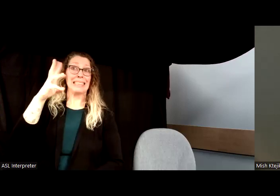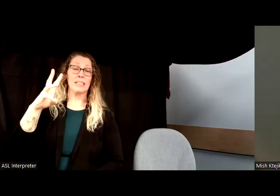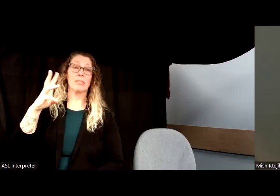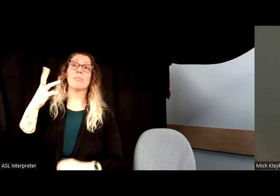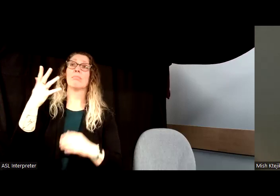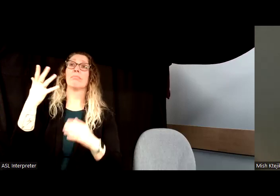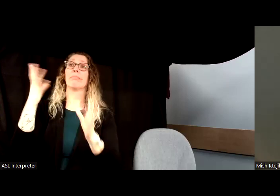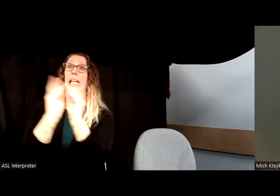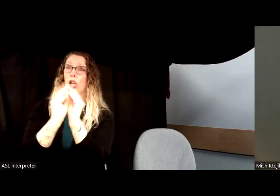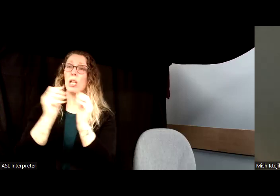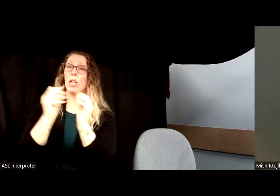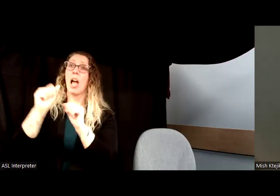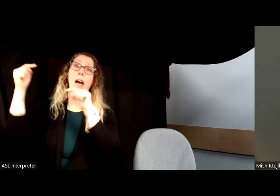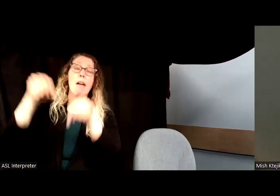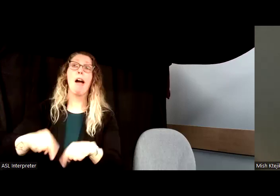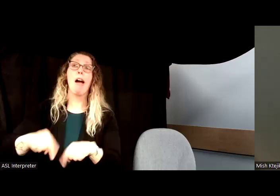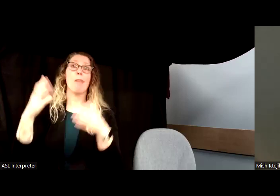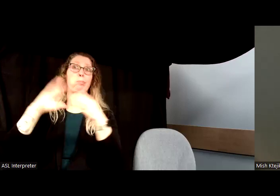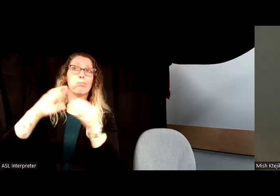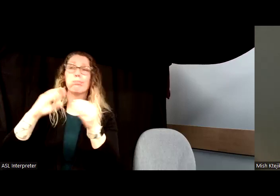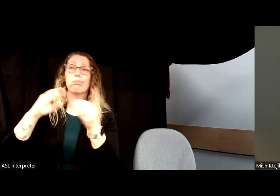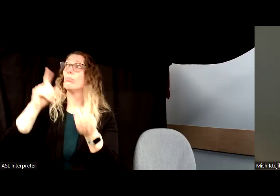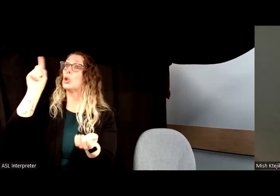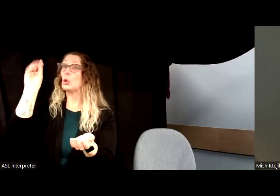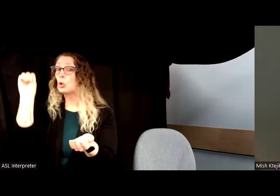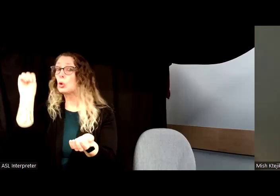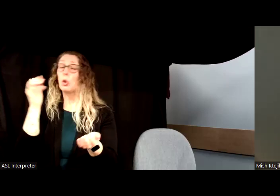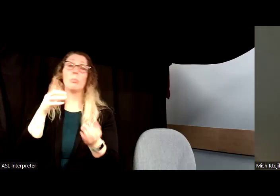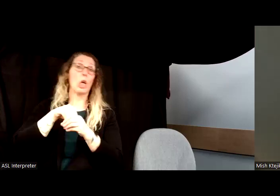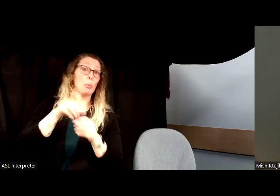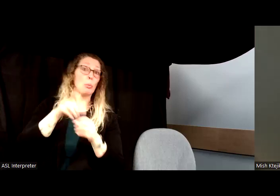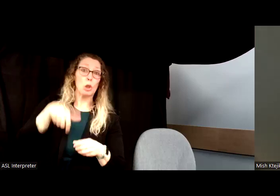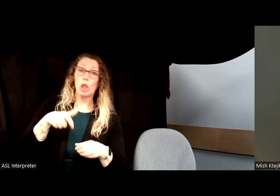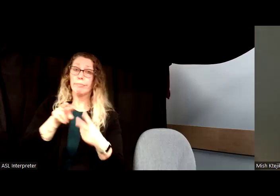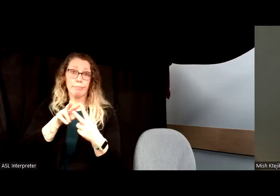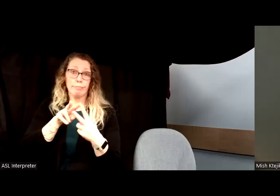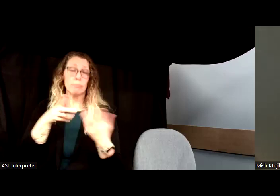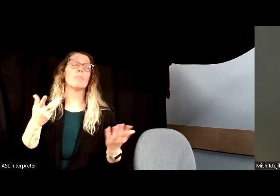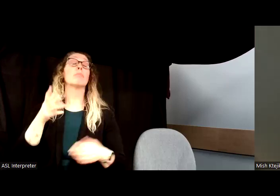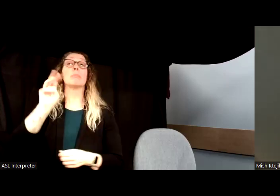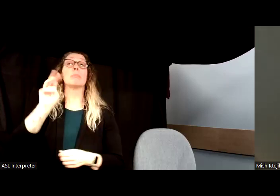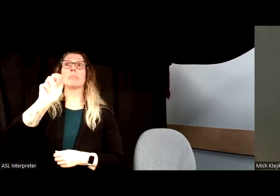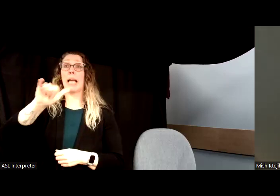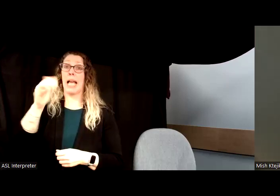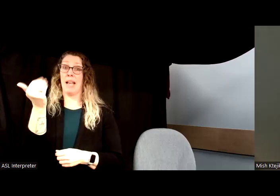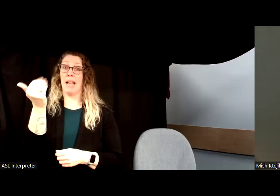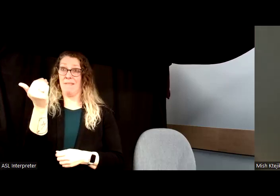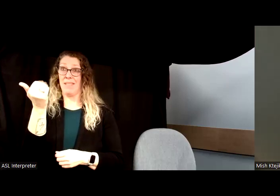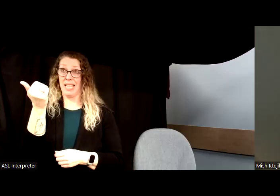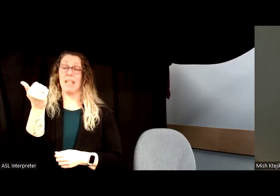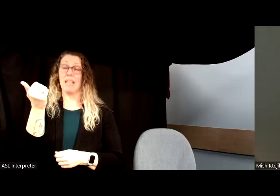could come and voice their opinion on Zoom or in person. And then on May 15th, everything would